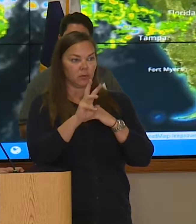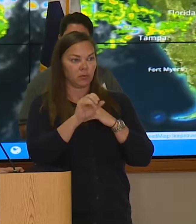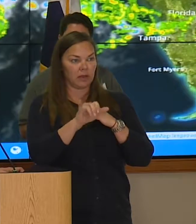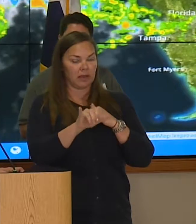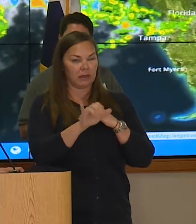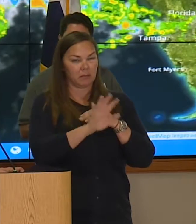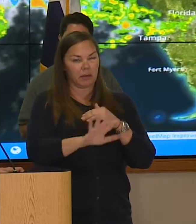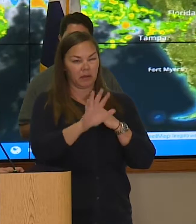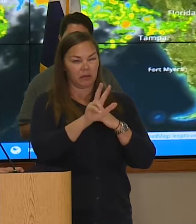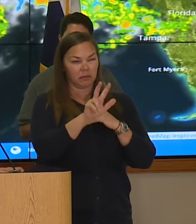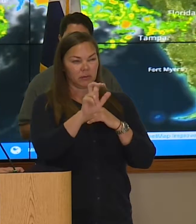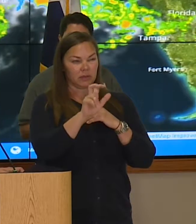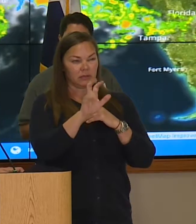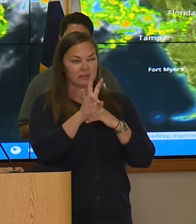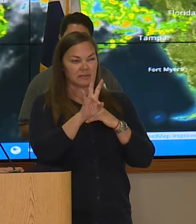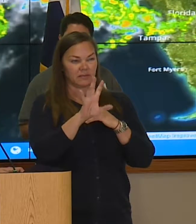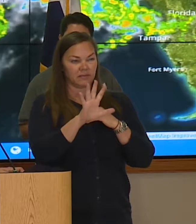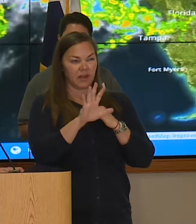on the order of